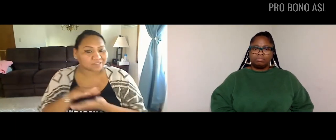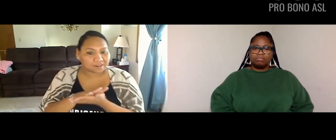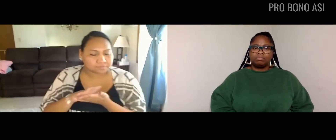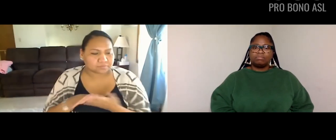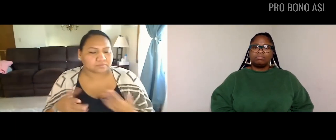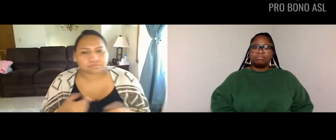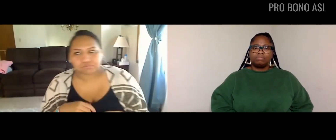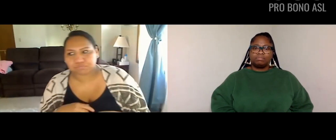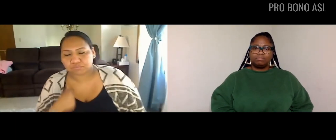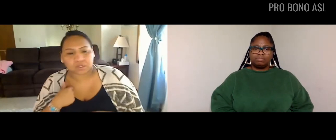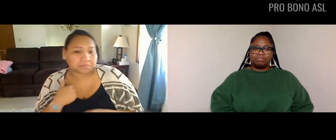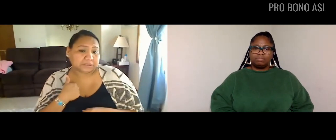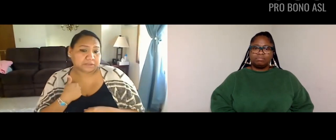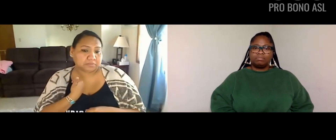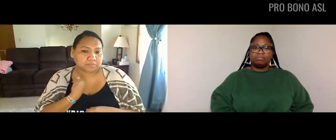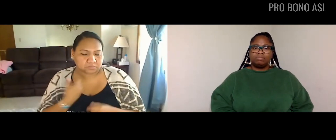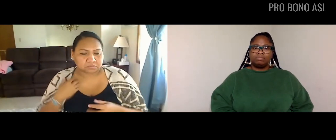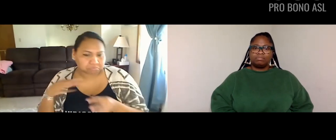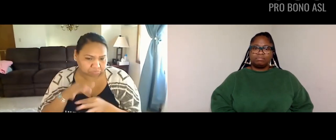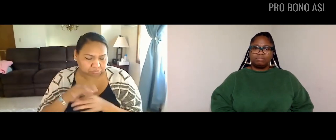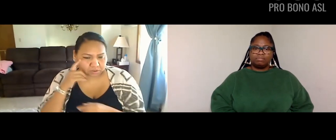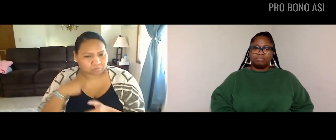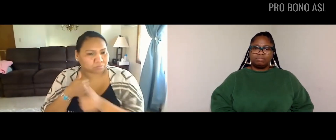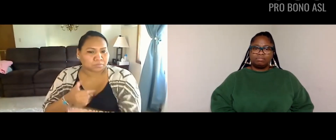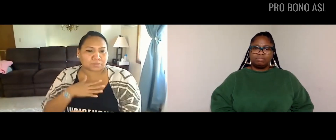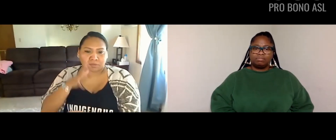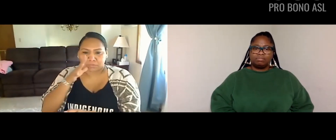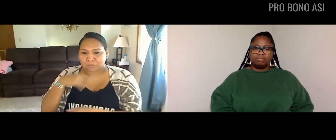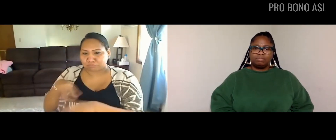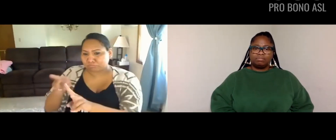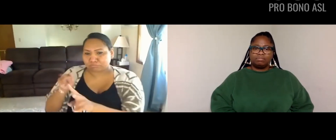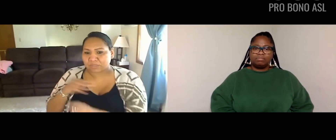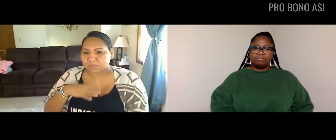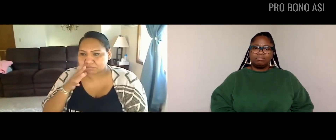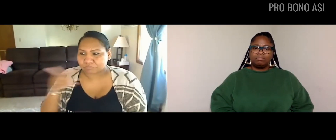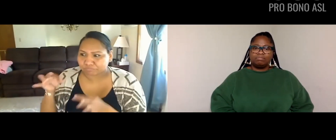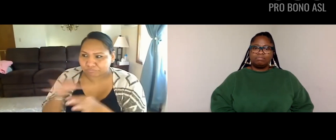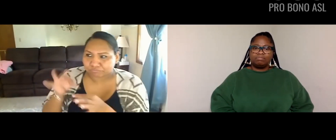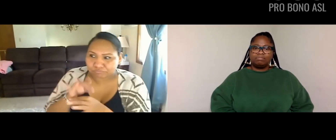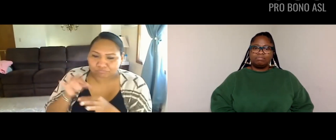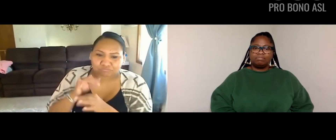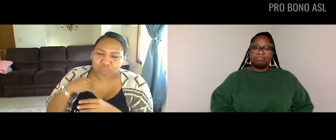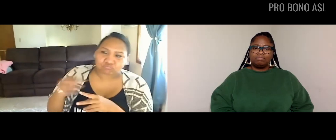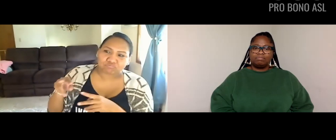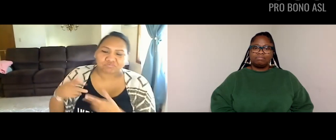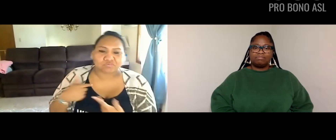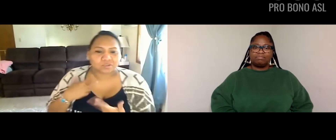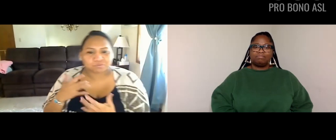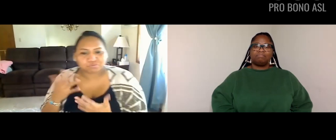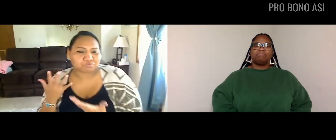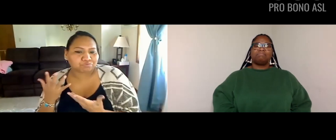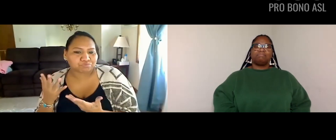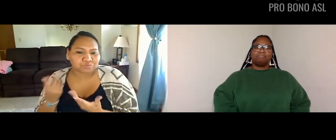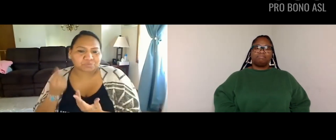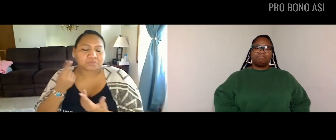Every year we'll have a powwow, so we make clothes for that, and that's what we do beadworking for. I